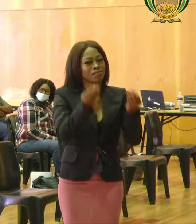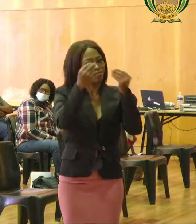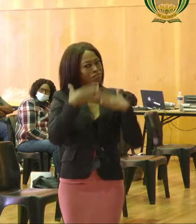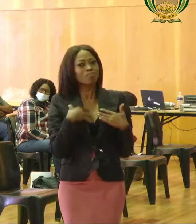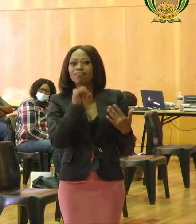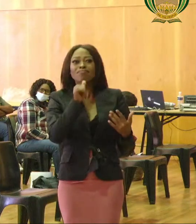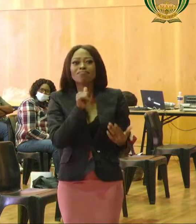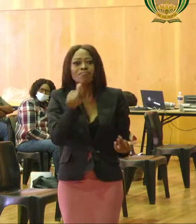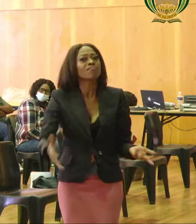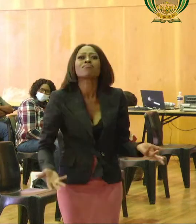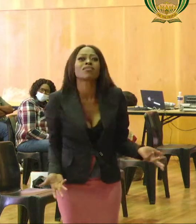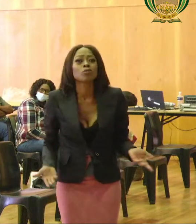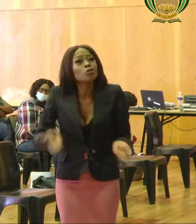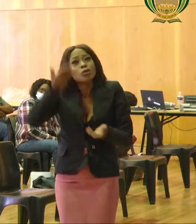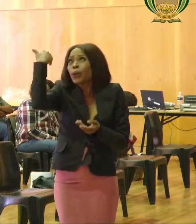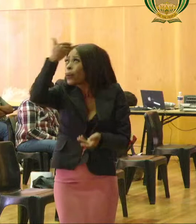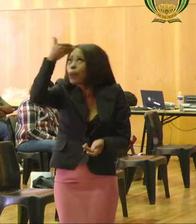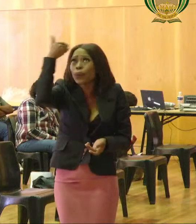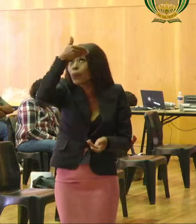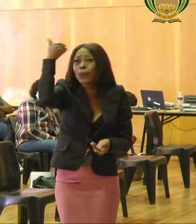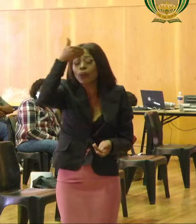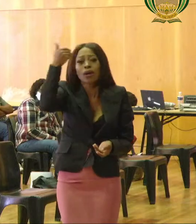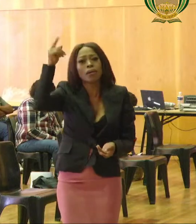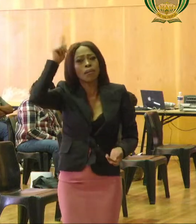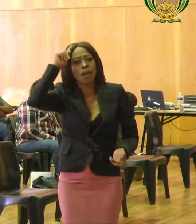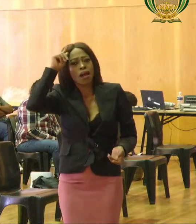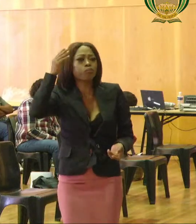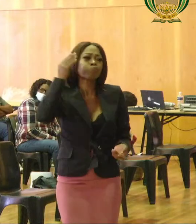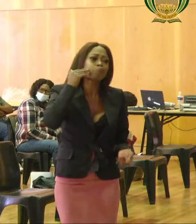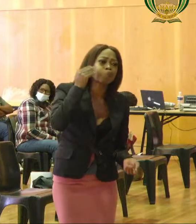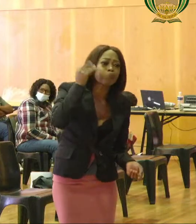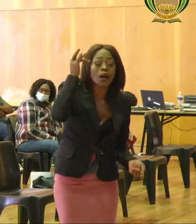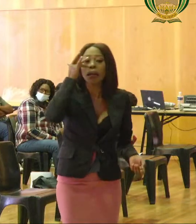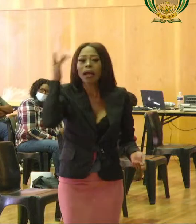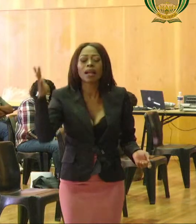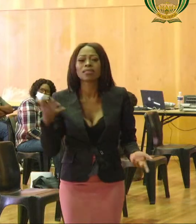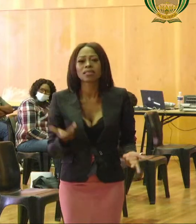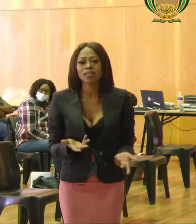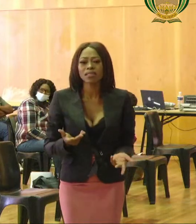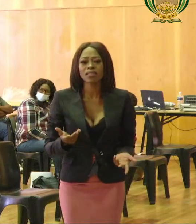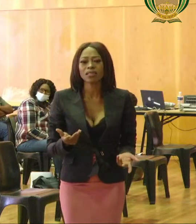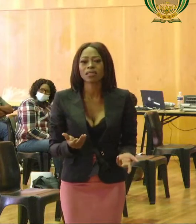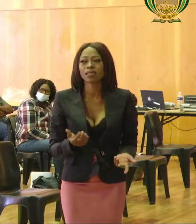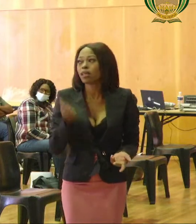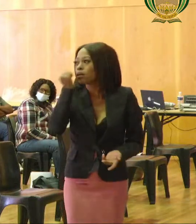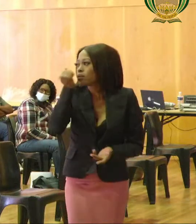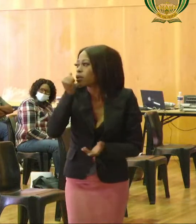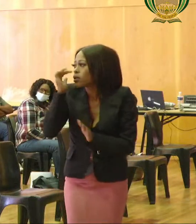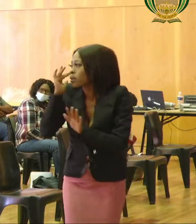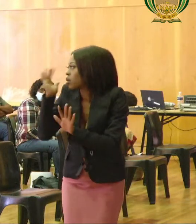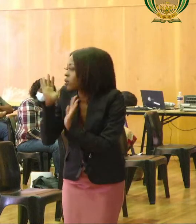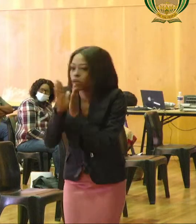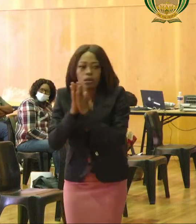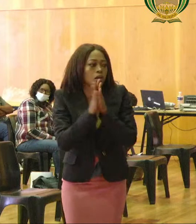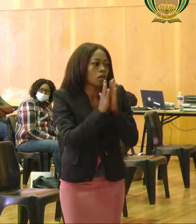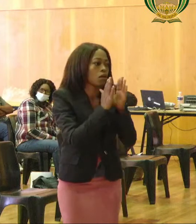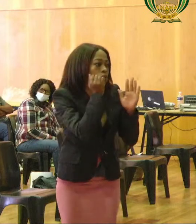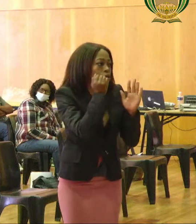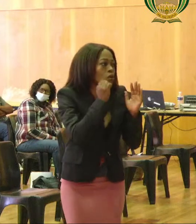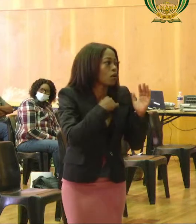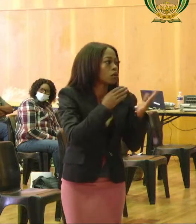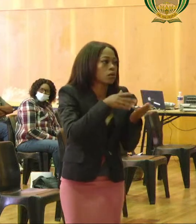ngee-areas abantu abapho bahlala khona abantu abamnyama nabantu namakhaladi. I'm sorry bandibize elikhala lamakhala kuthiwa